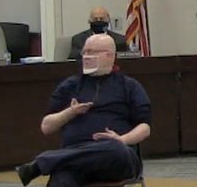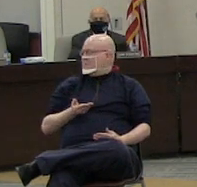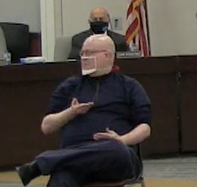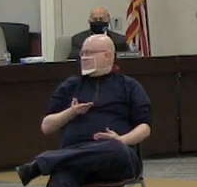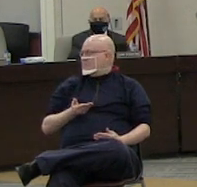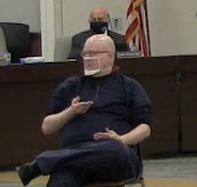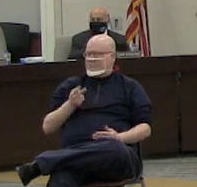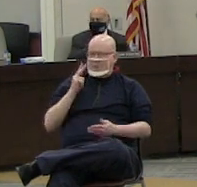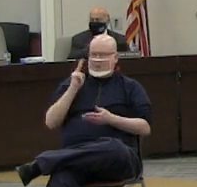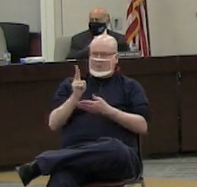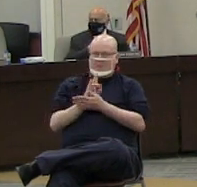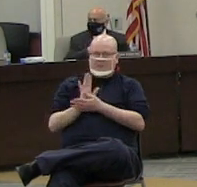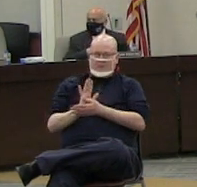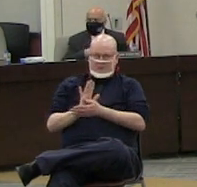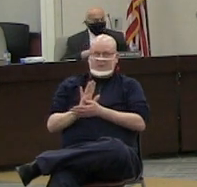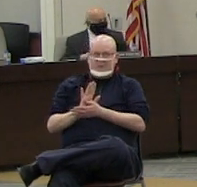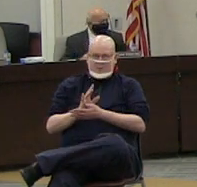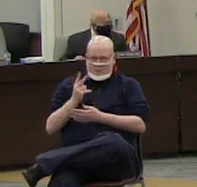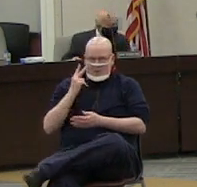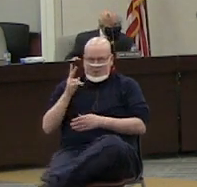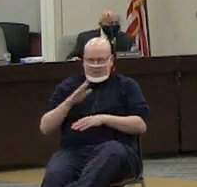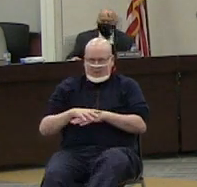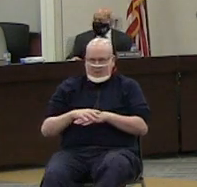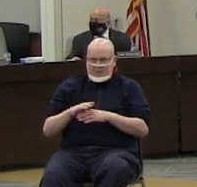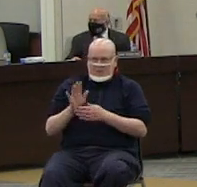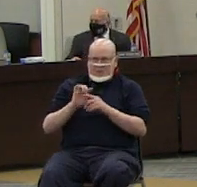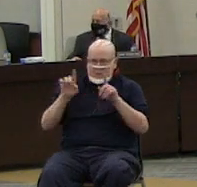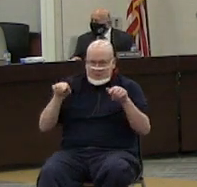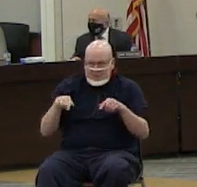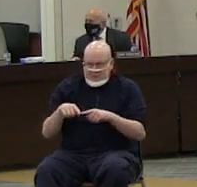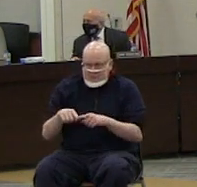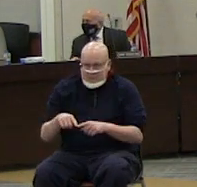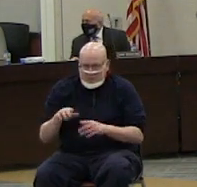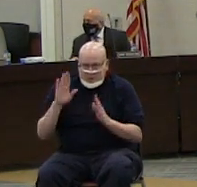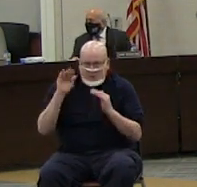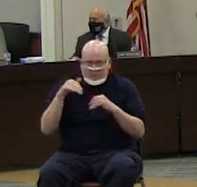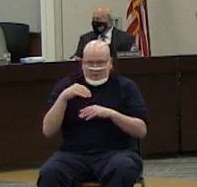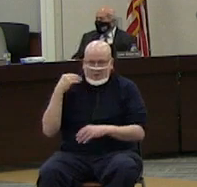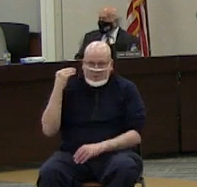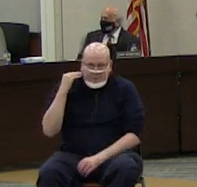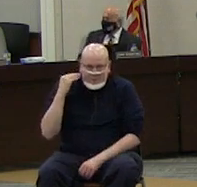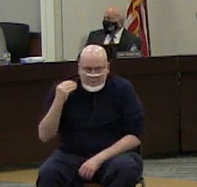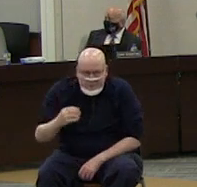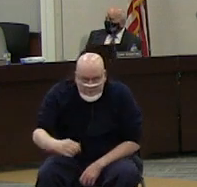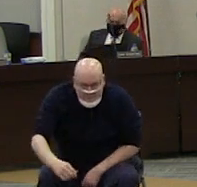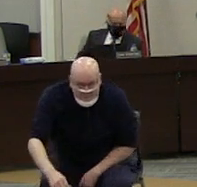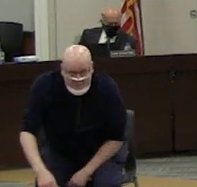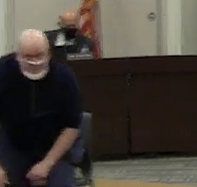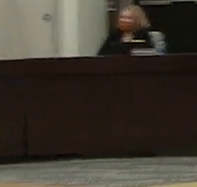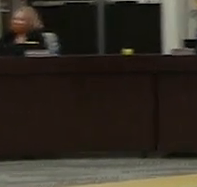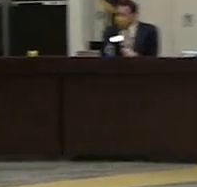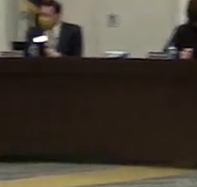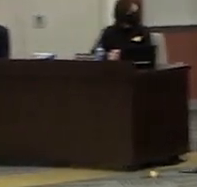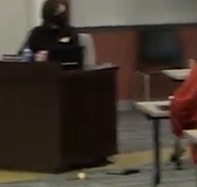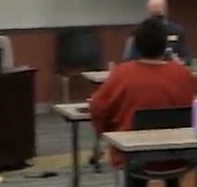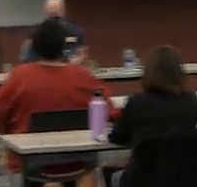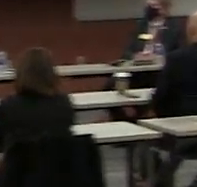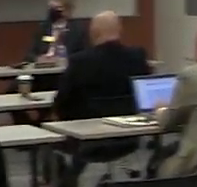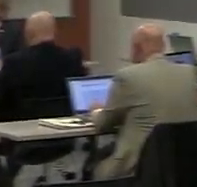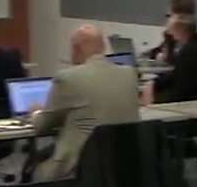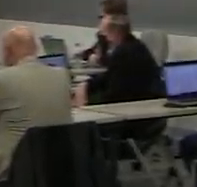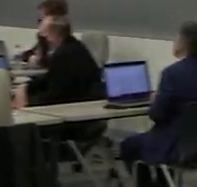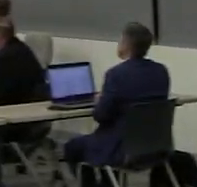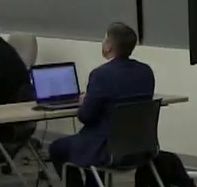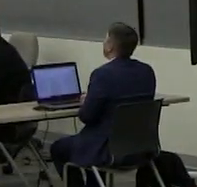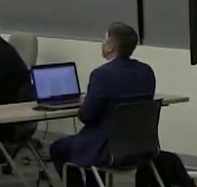via a video that you will see up on your screens and hopefully at home, our Director of Health Services, Dr. Robin